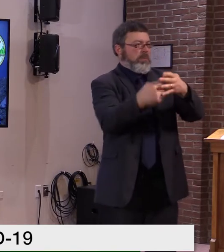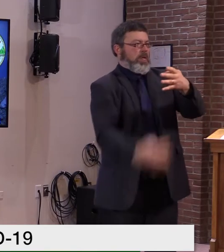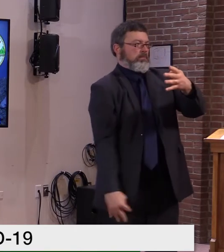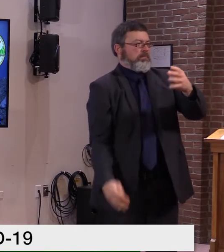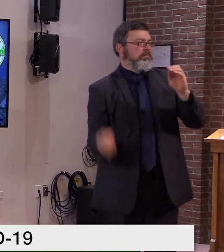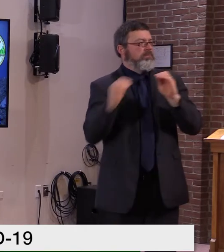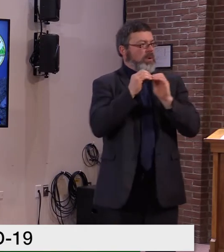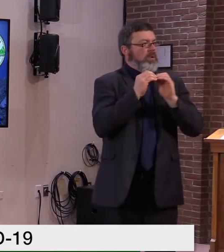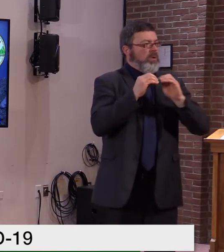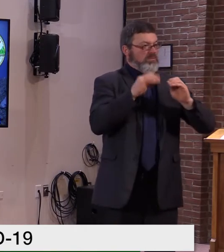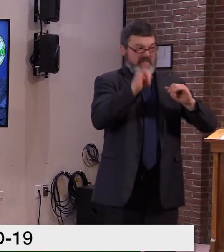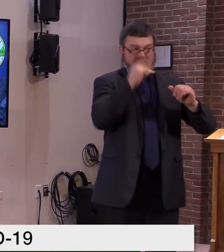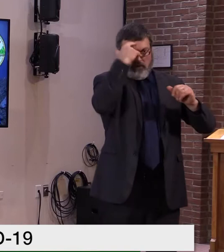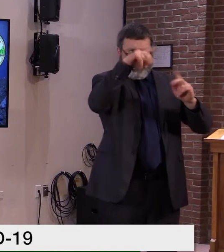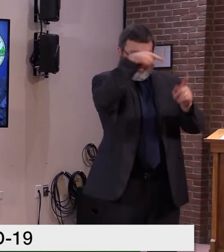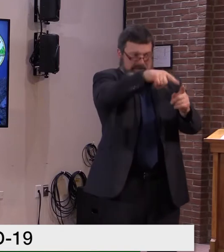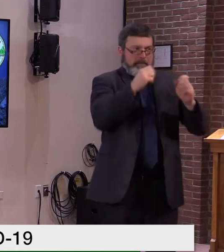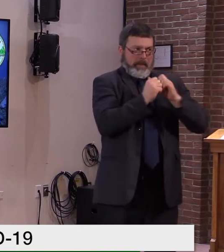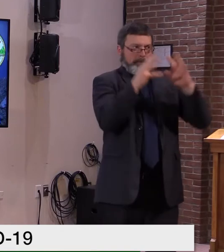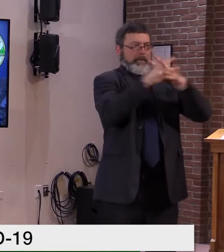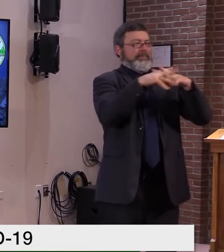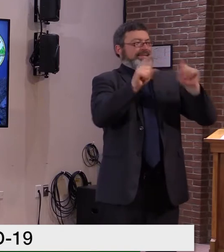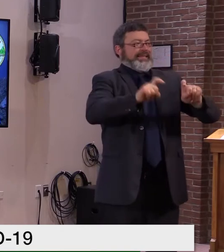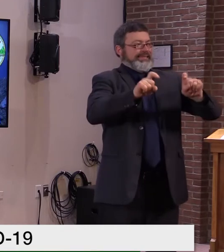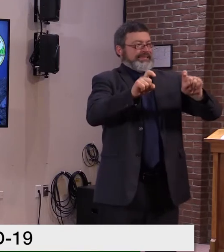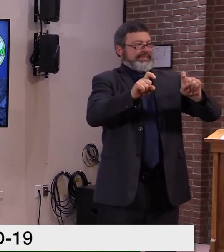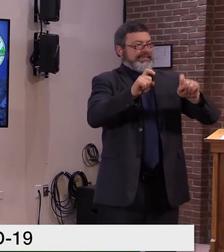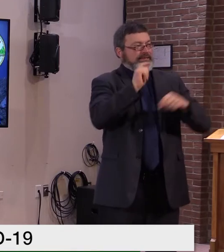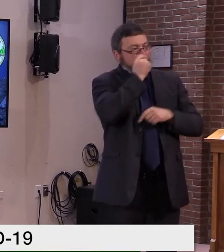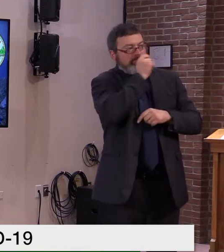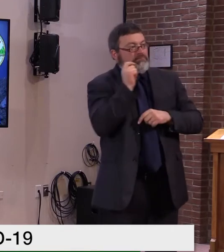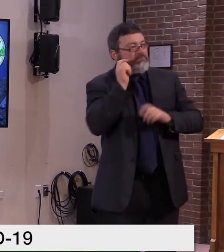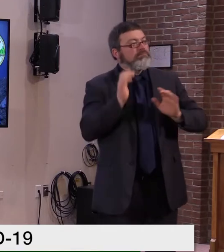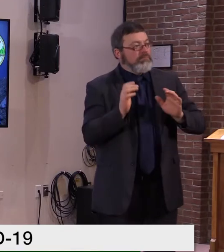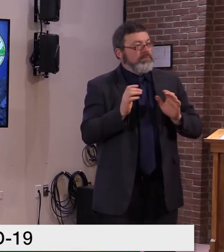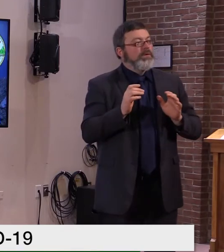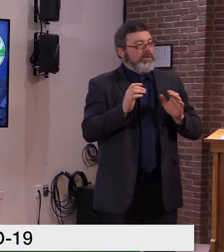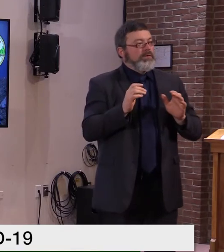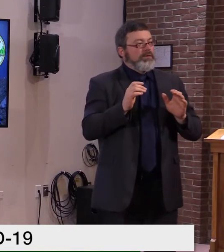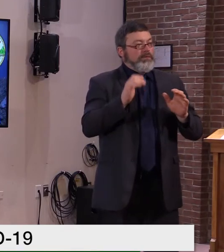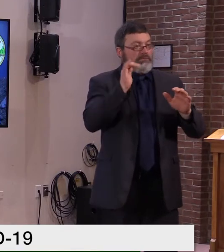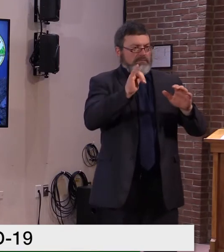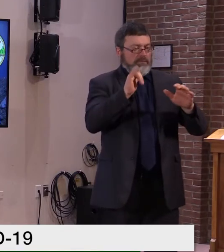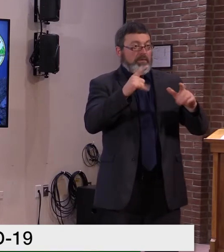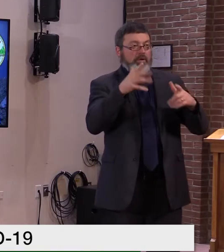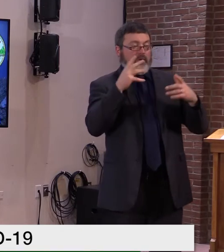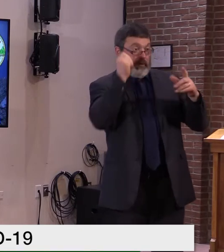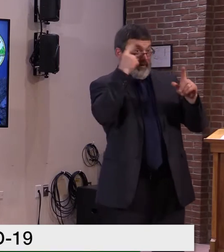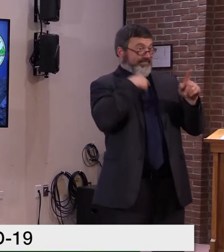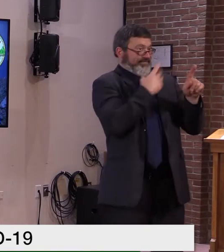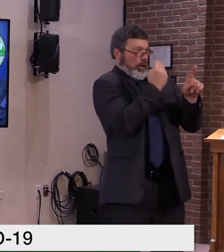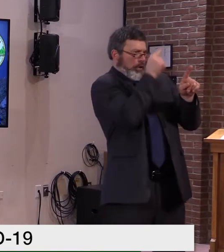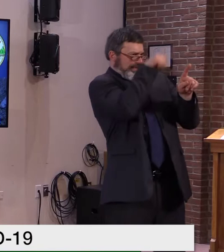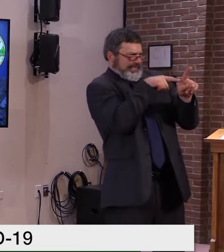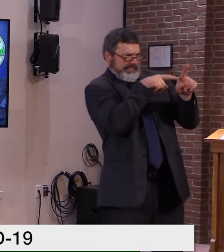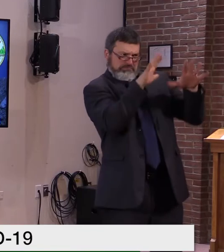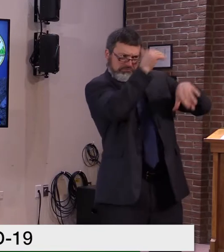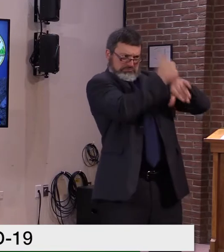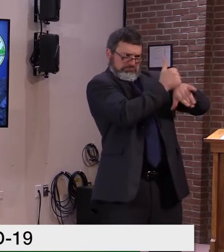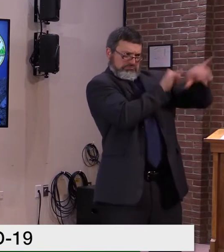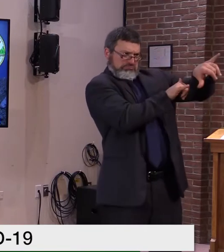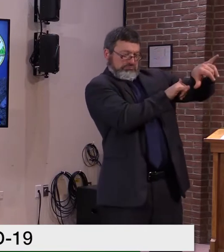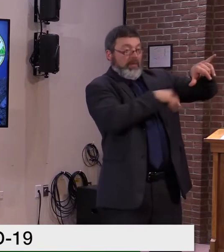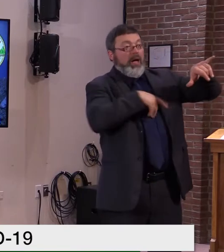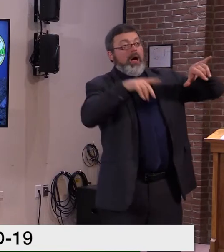hospital and pharmacy testing locations that already exist. Just to give you an idea of where